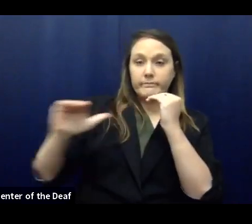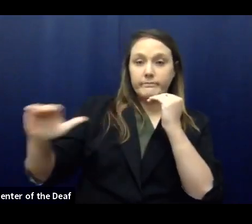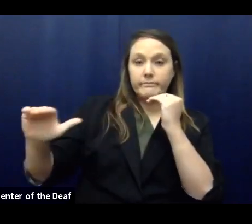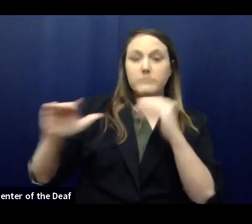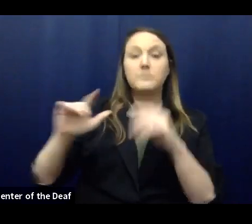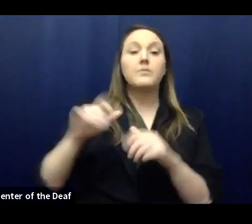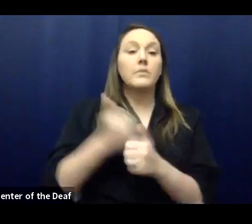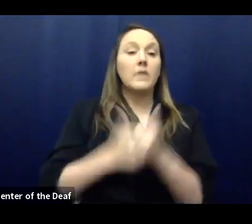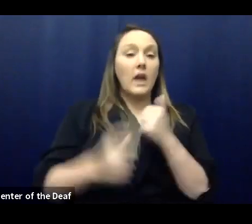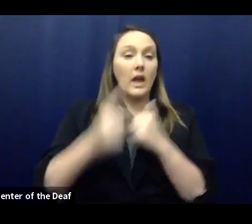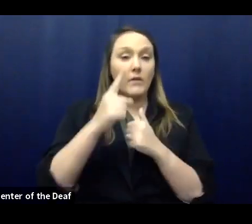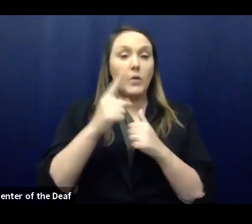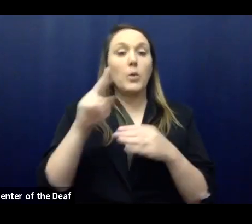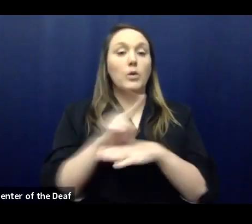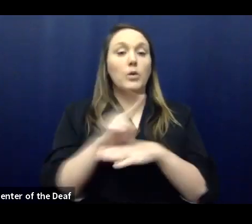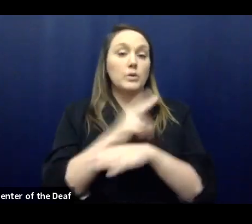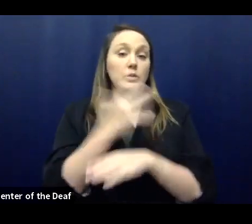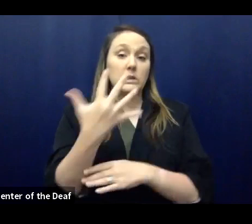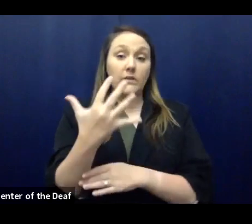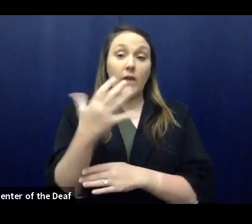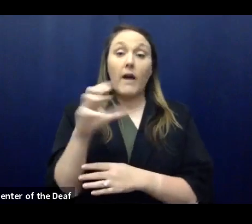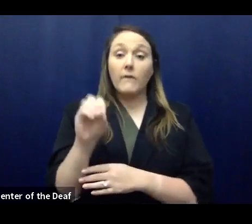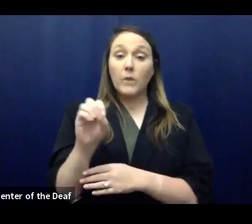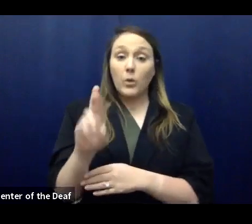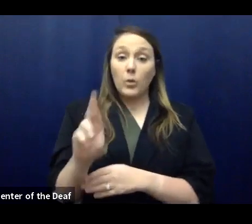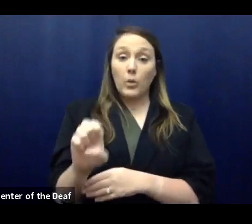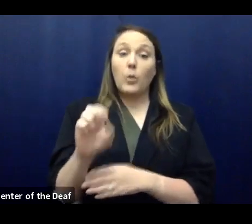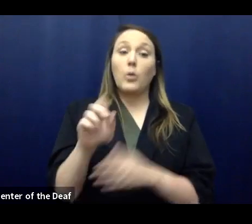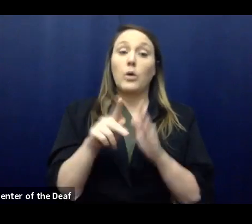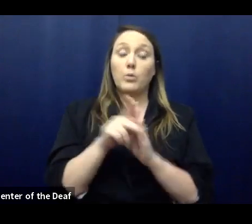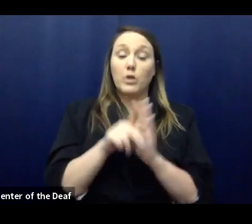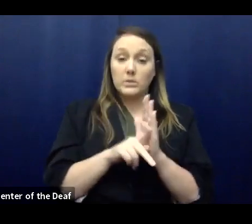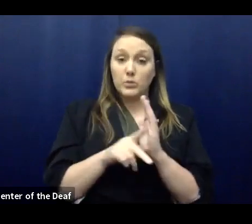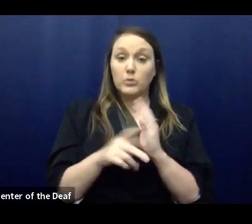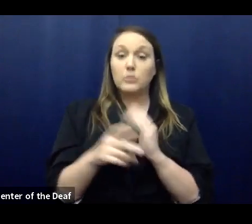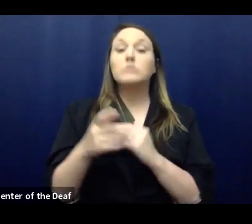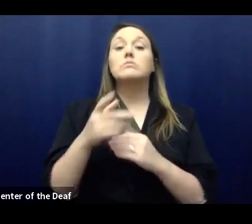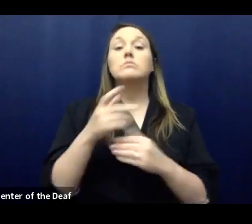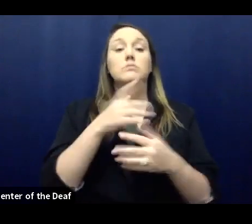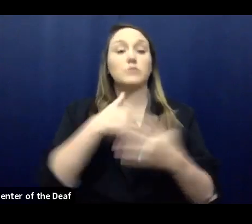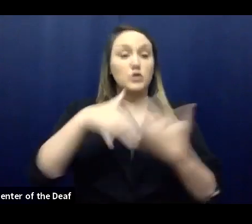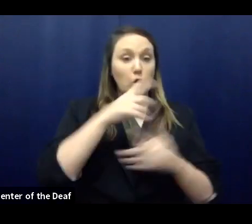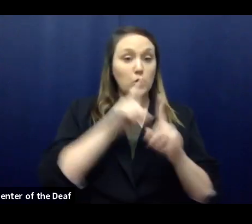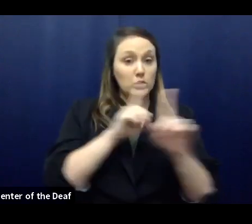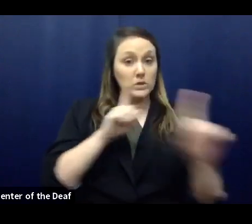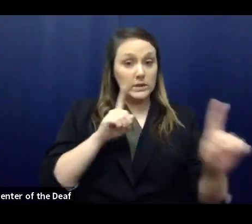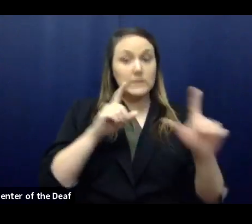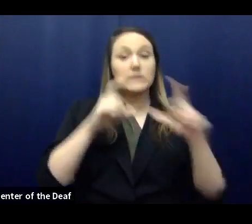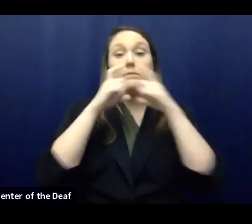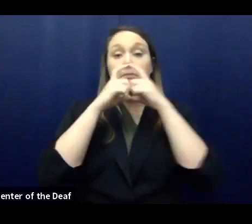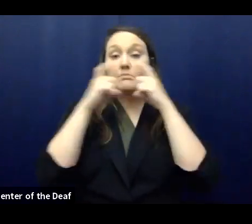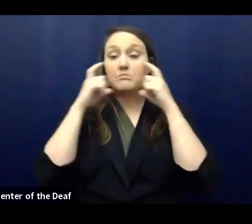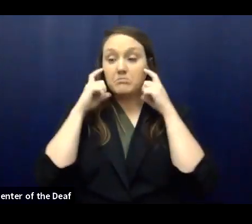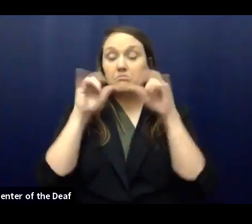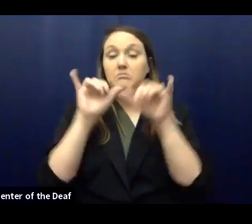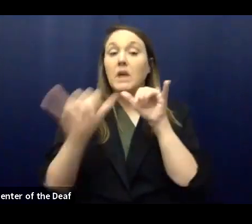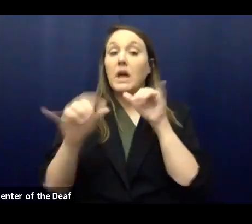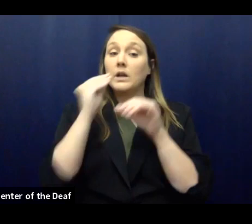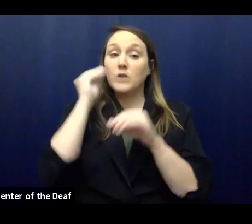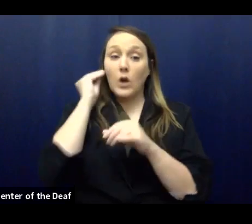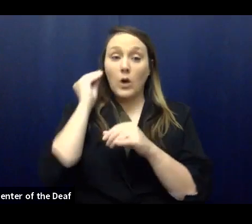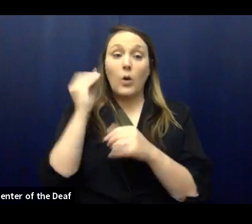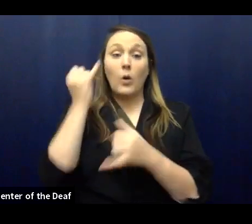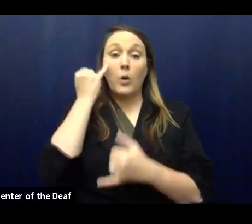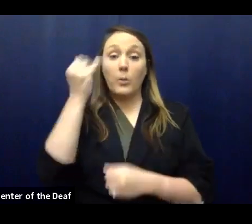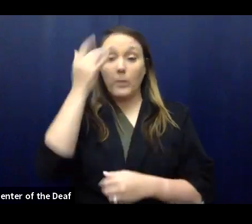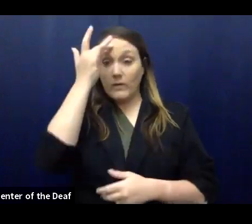to exercise those 5 core principles of social distancing, wearing a mask, staying home if you're sick, washing your hands, and